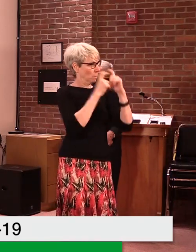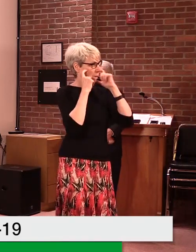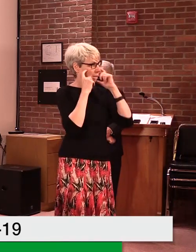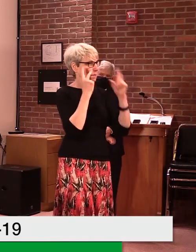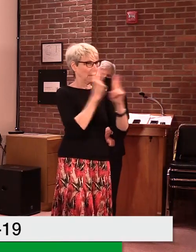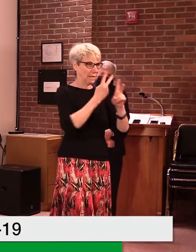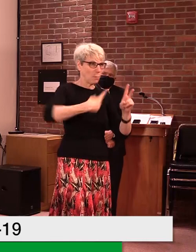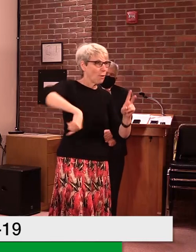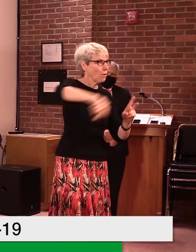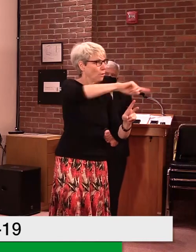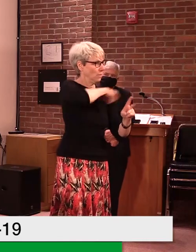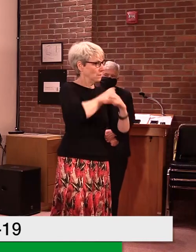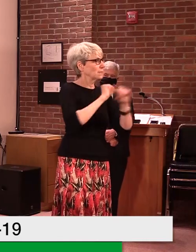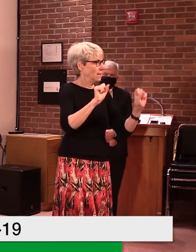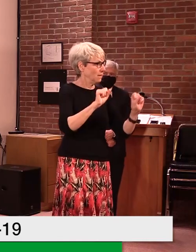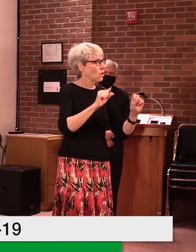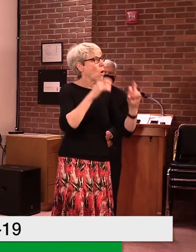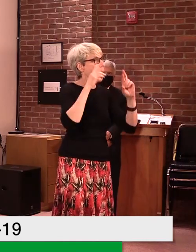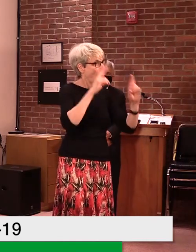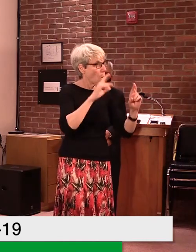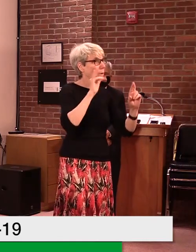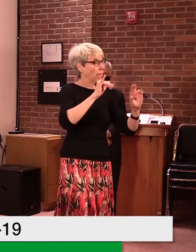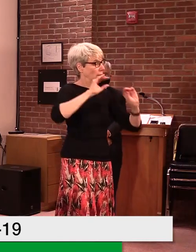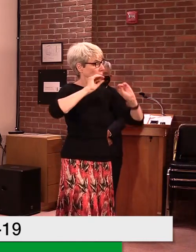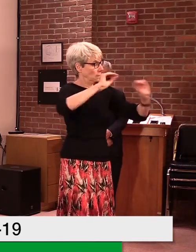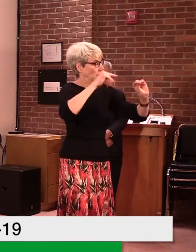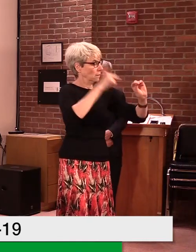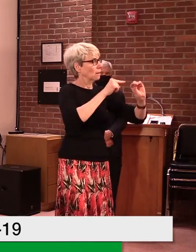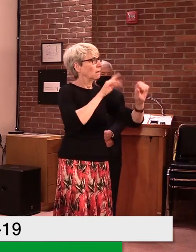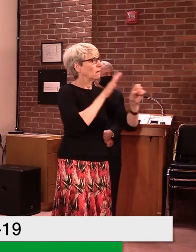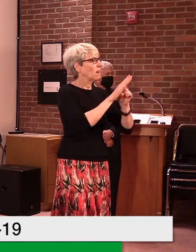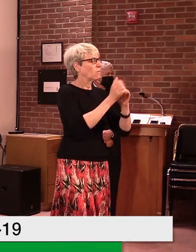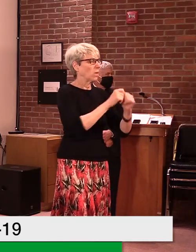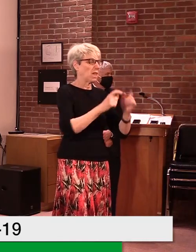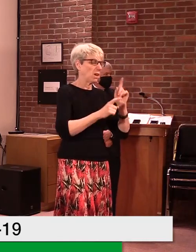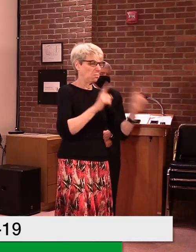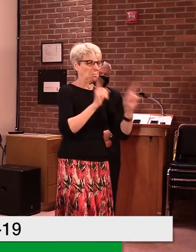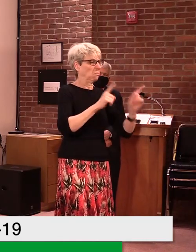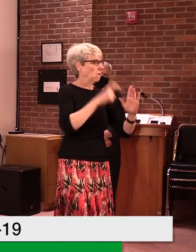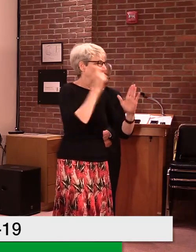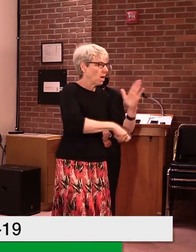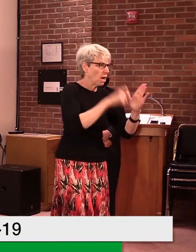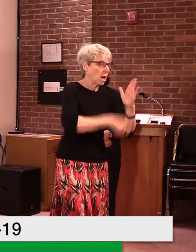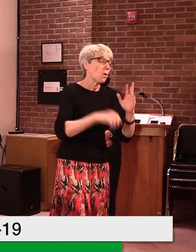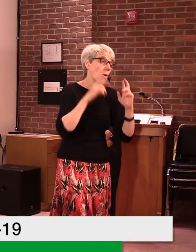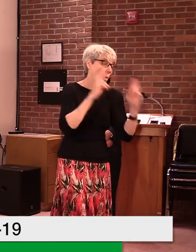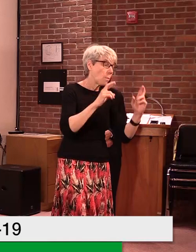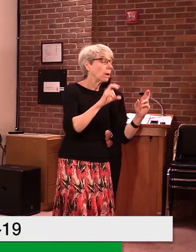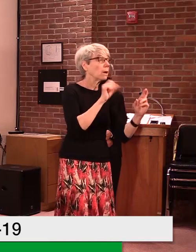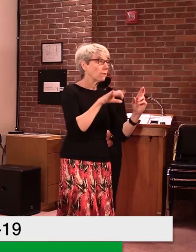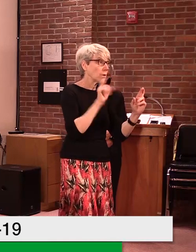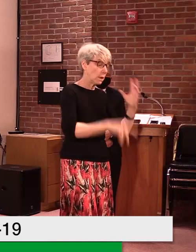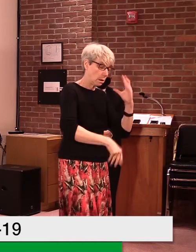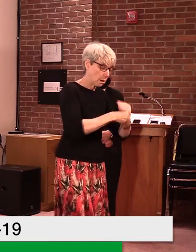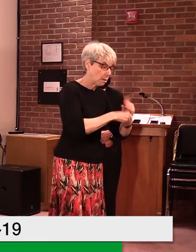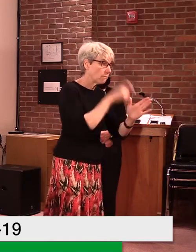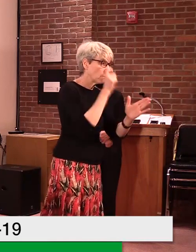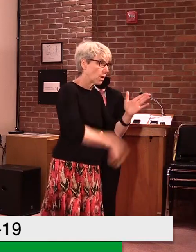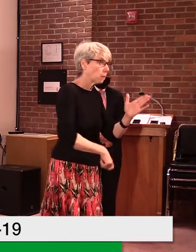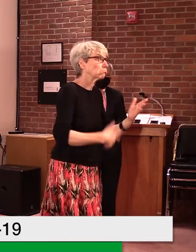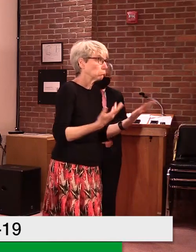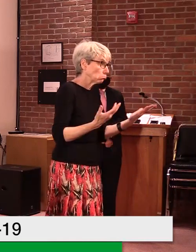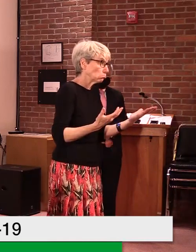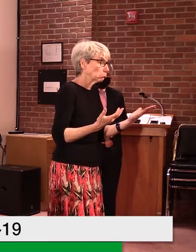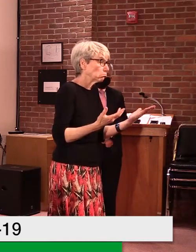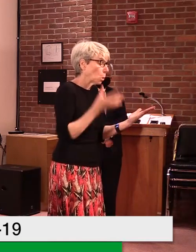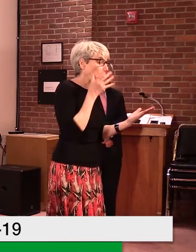through this without having the controversy of a fine structure. But that could be implemented at any time if we see